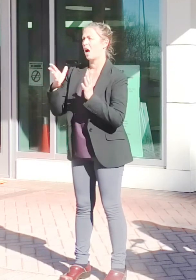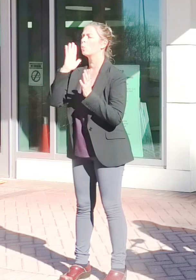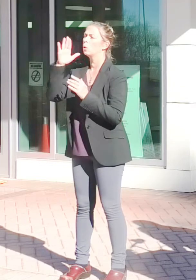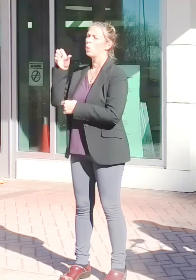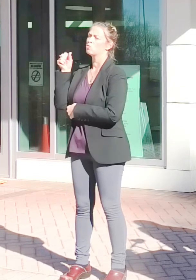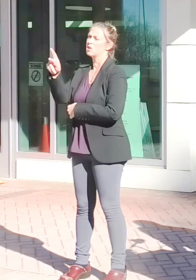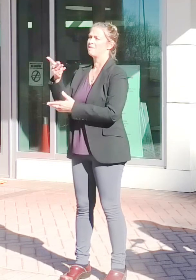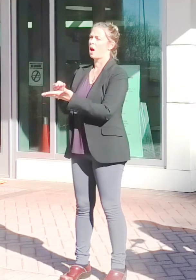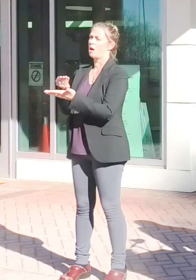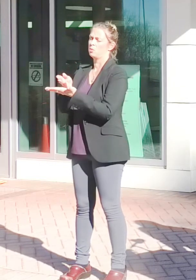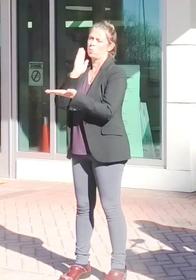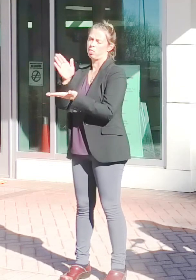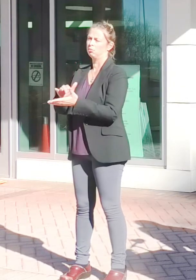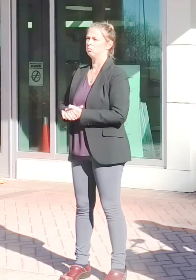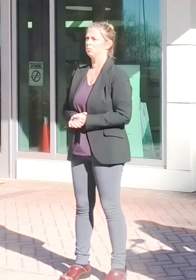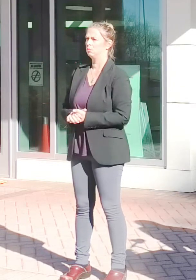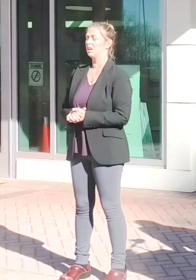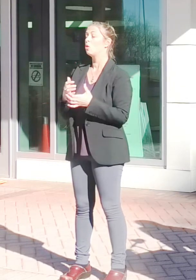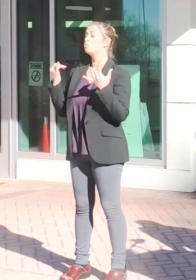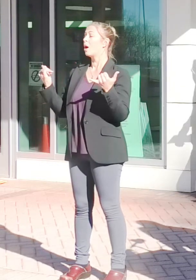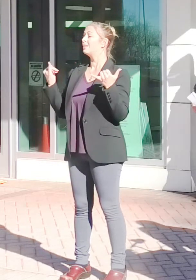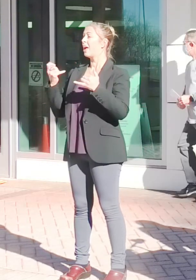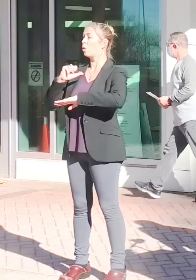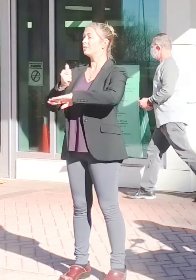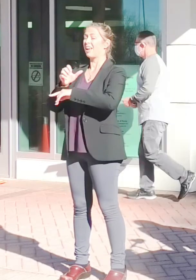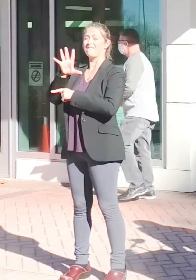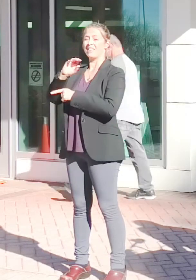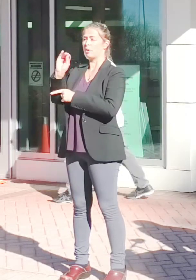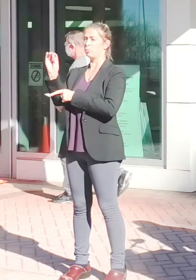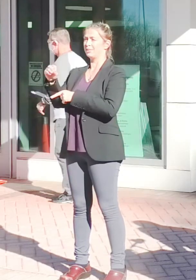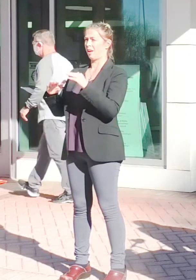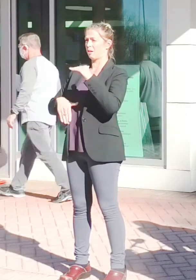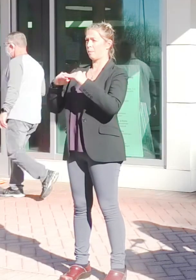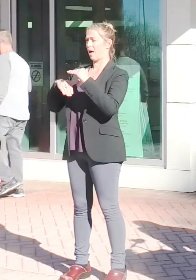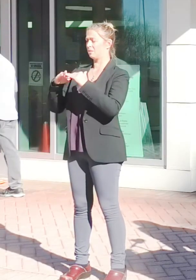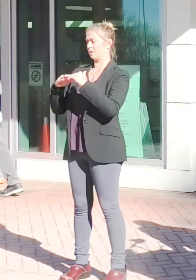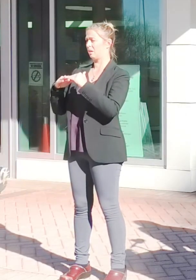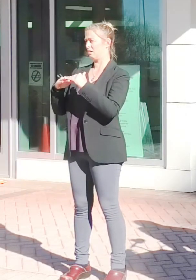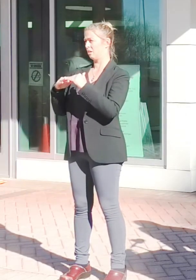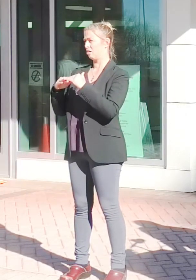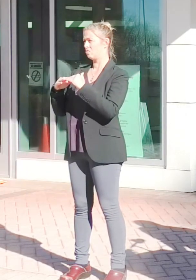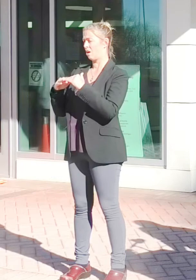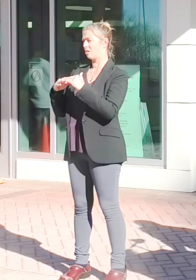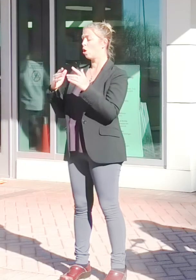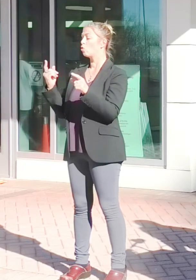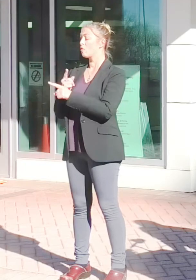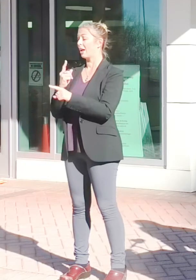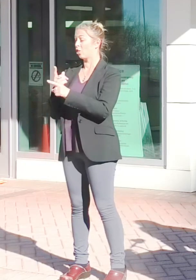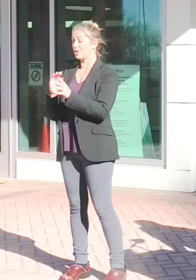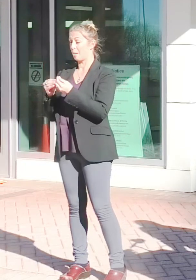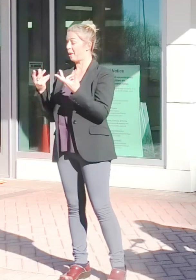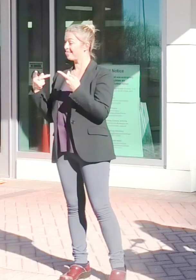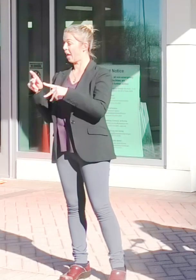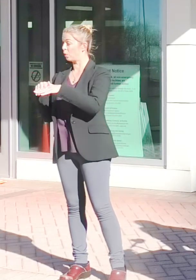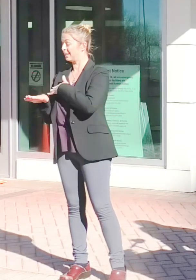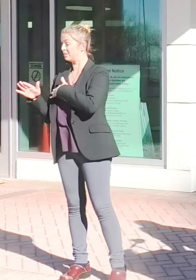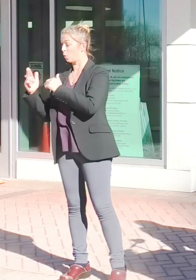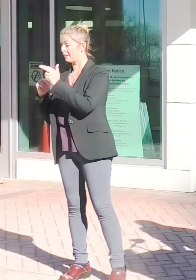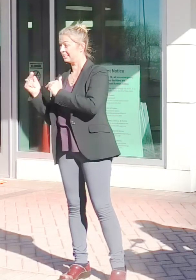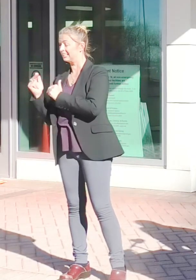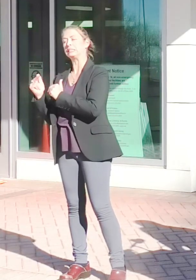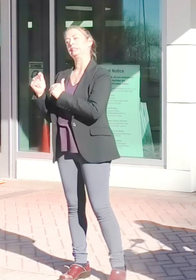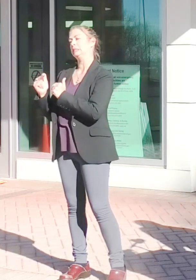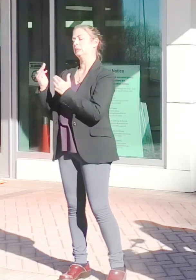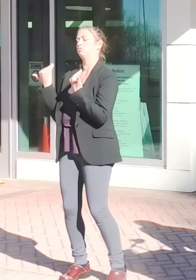capacity. Usually those numbers are way below the requirement for indoor gatherings. Usually our programs are spread out.